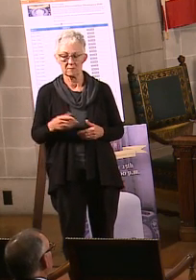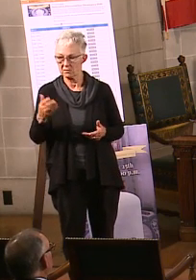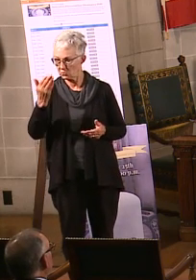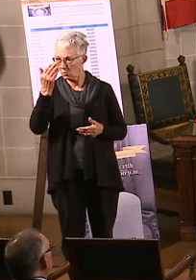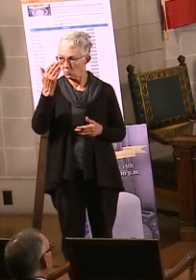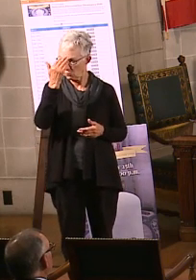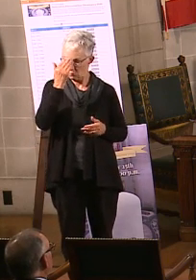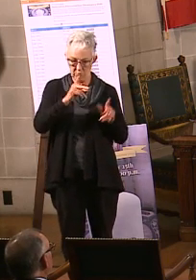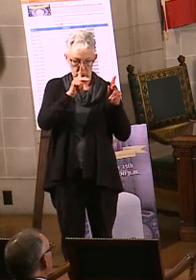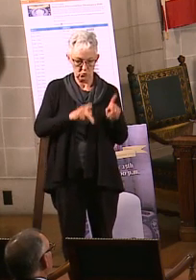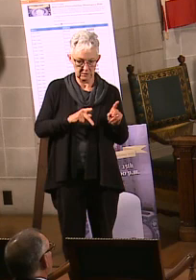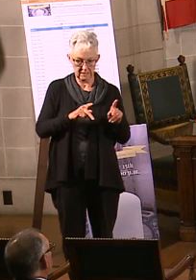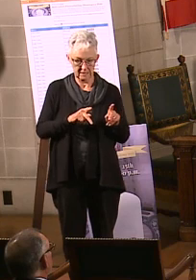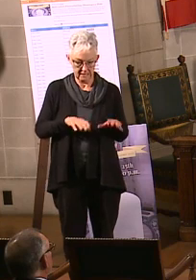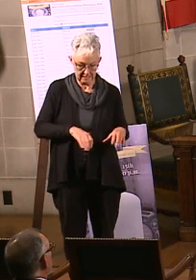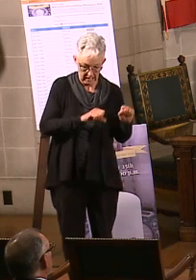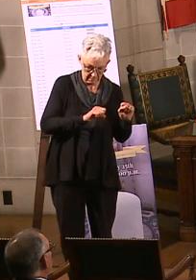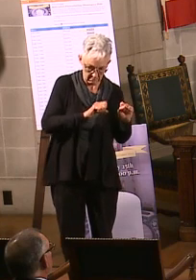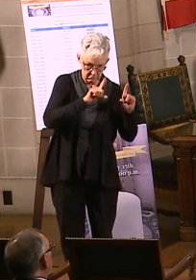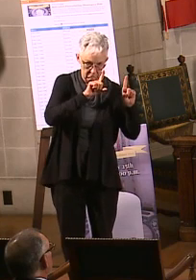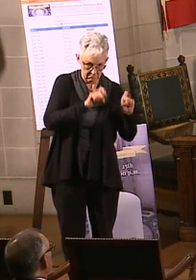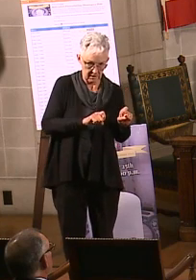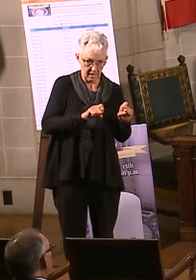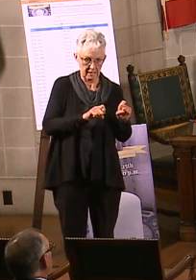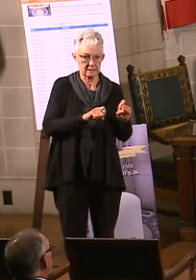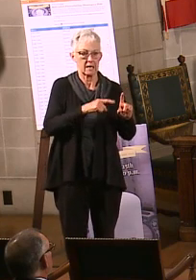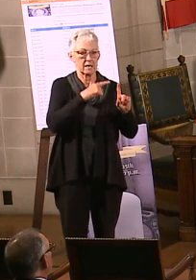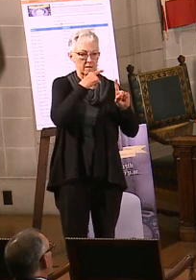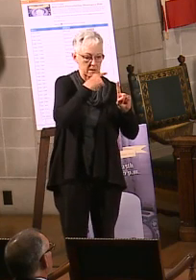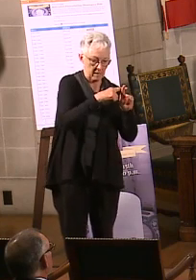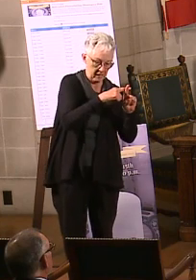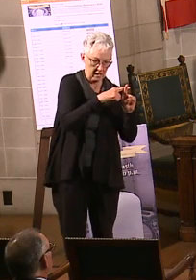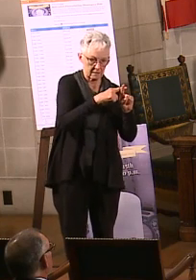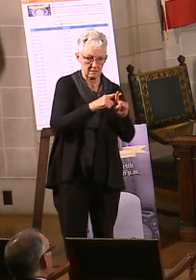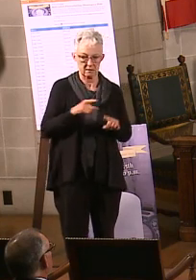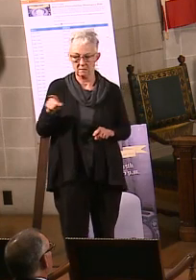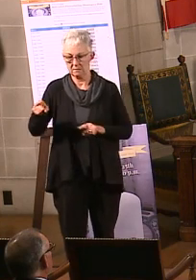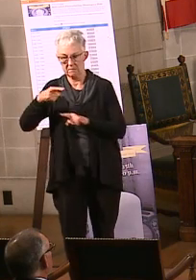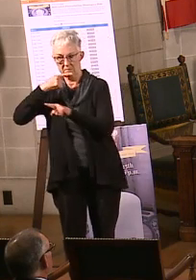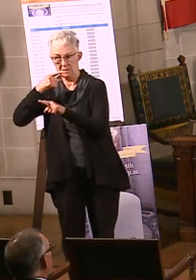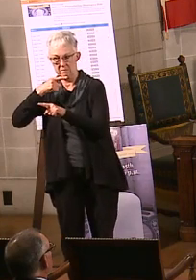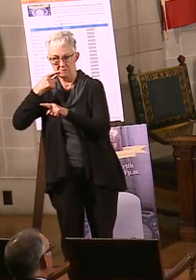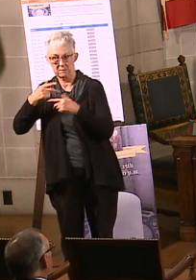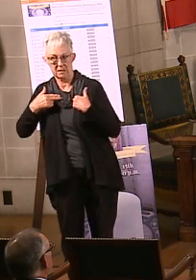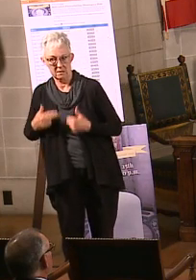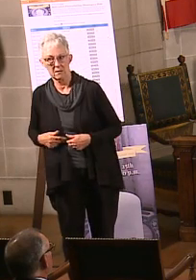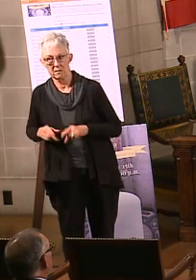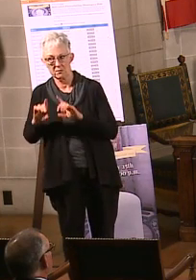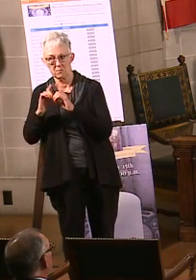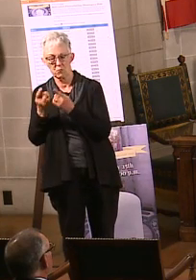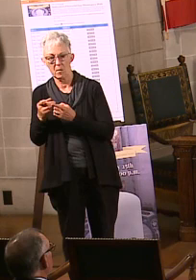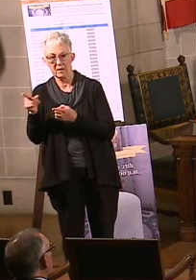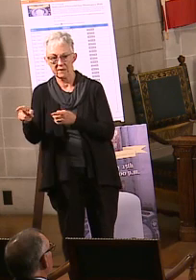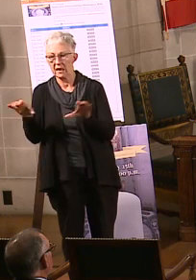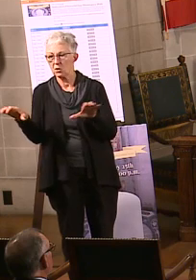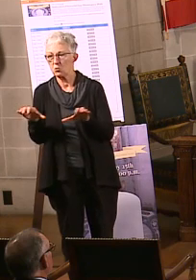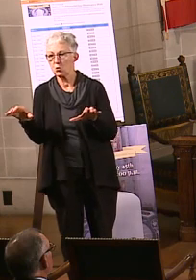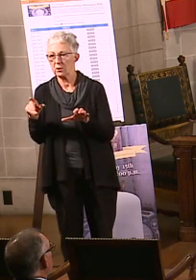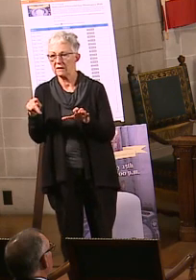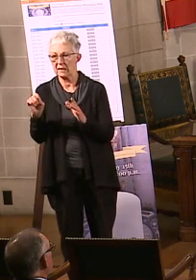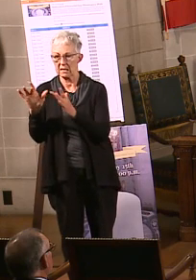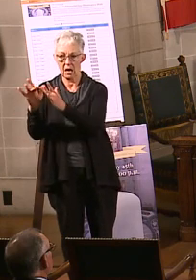gets tested positive. And it's really that public health department is doing the contact tracing, not the company. Paul Hamill,